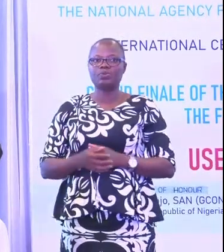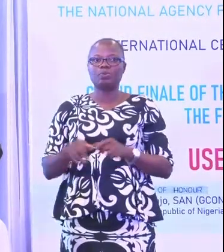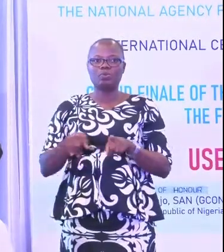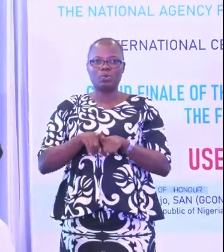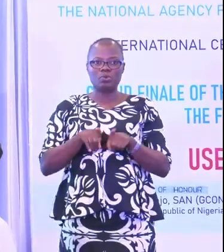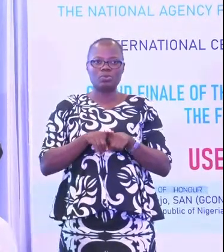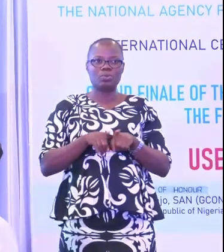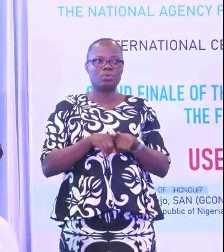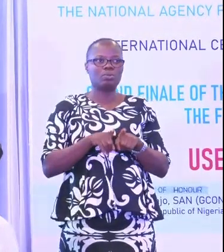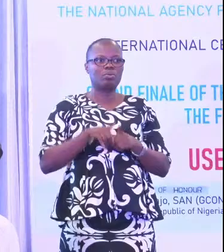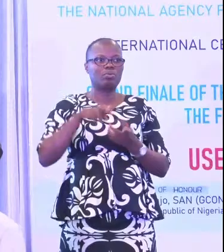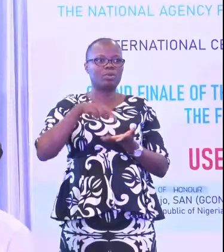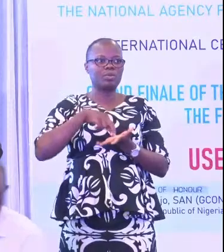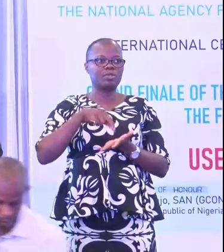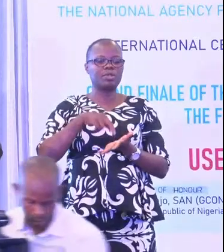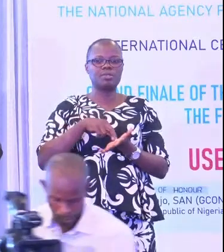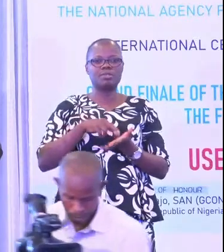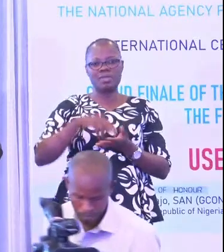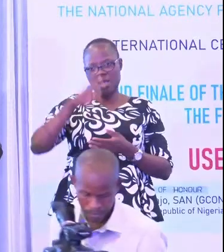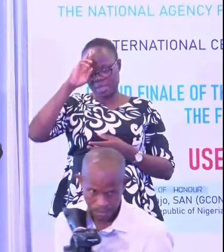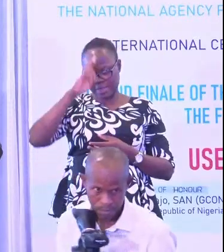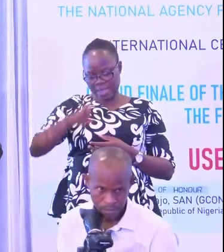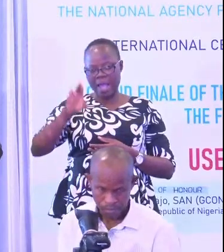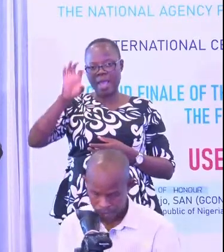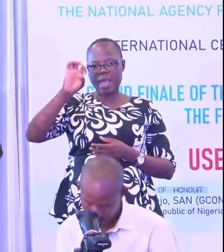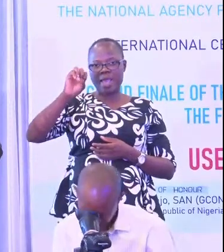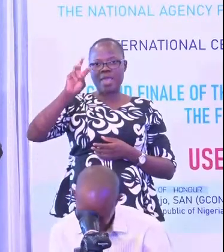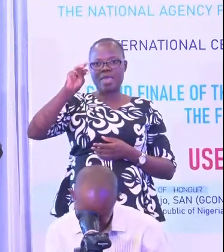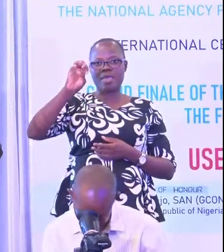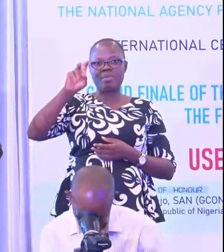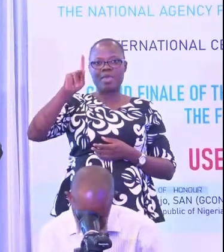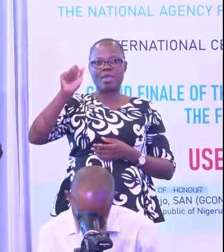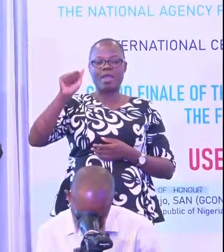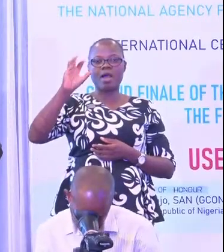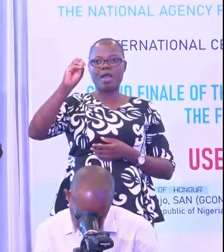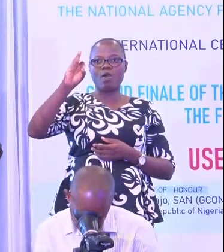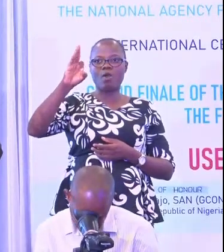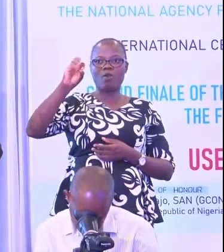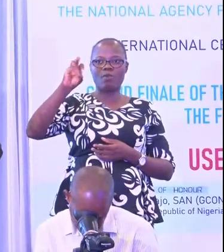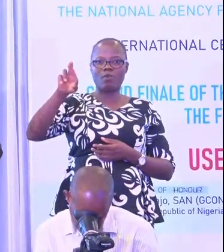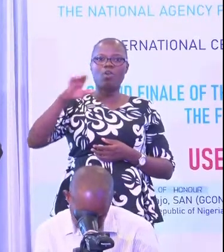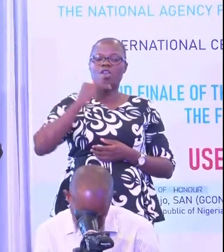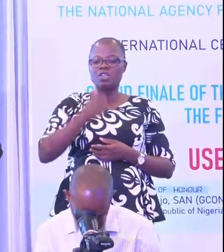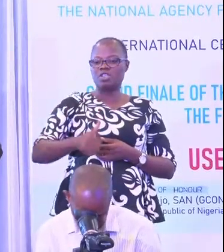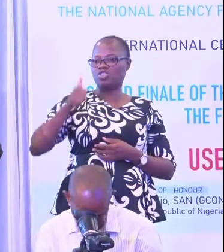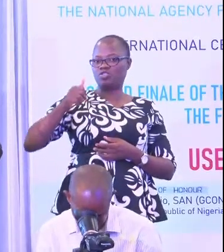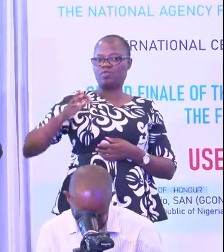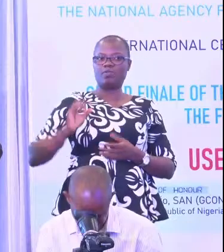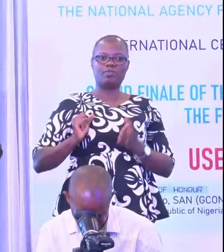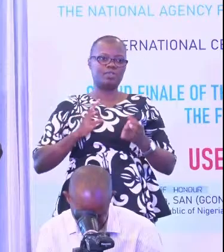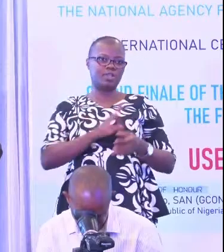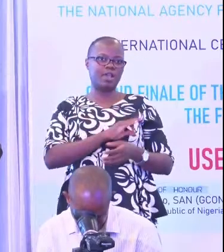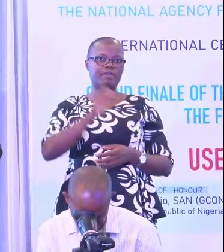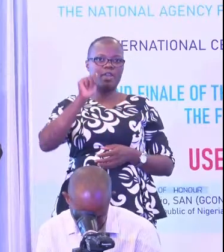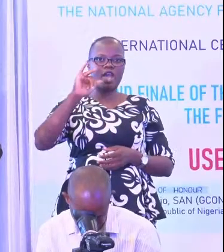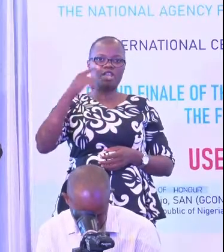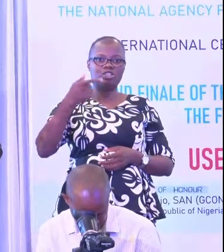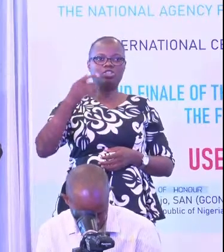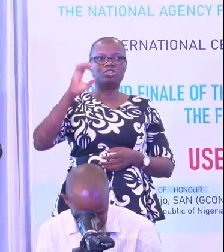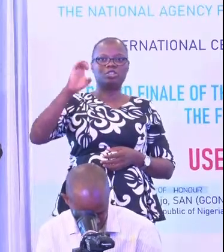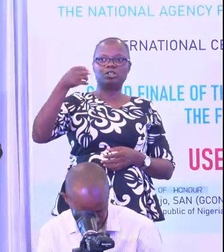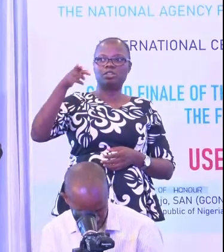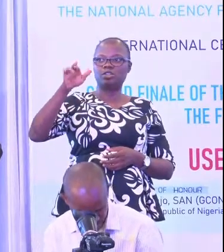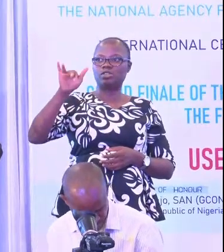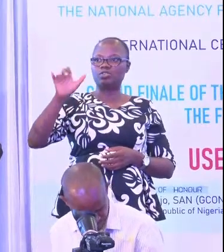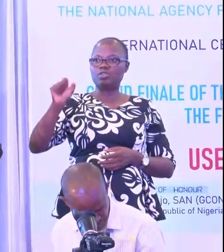Also, representing Sir Emeka Ofo Foundation is the Chief of Staff, AIG Chris OK